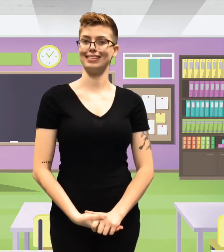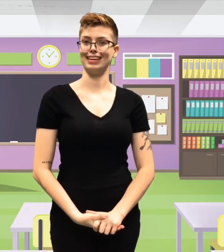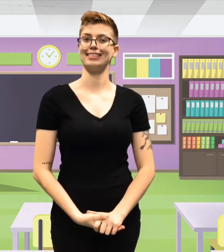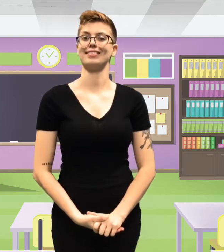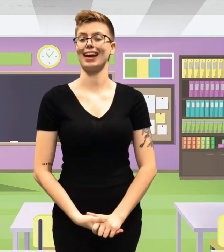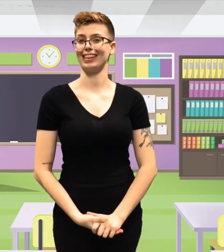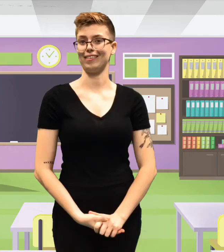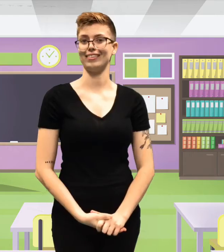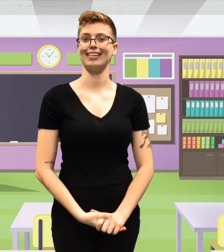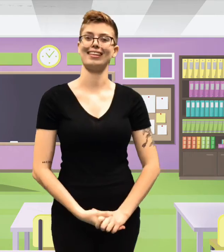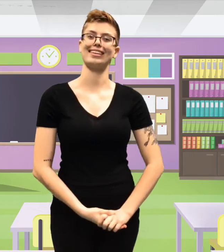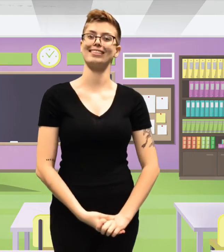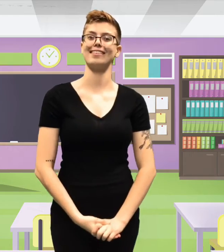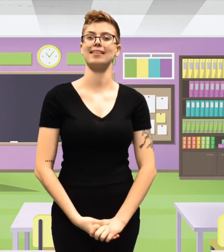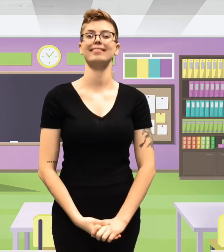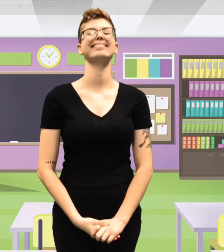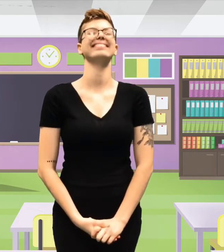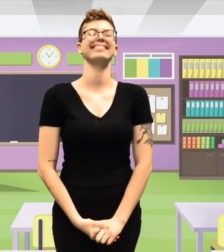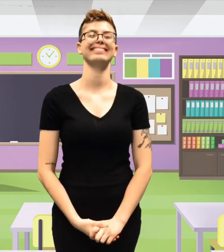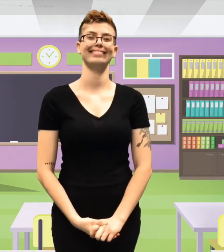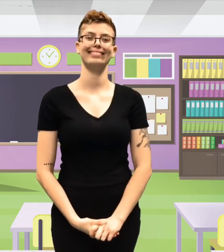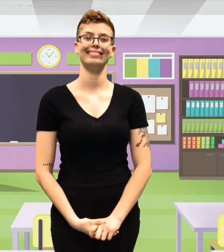ABCs of sign language. Let's get started.